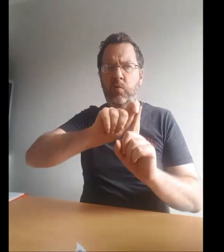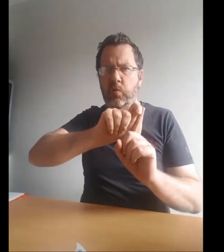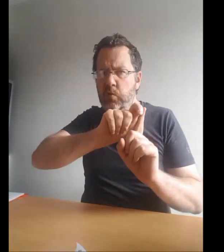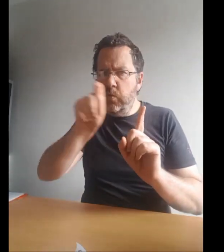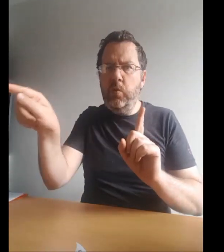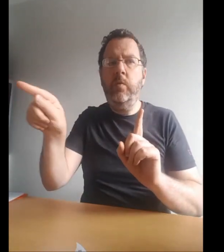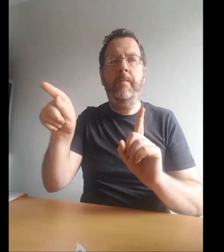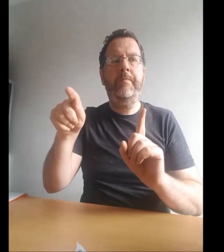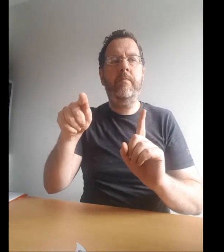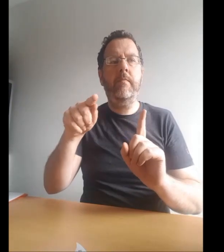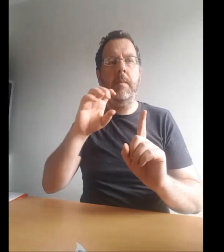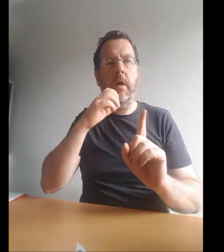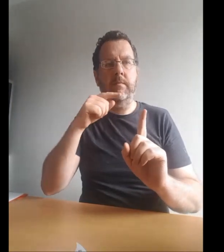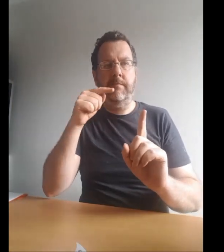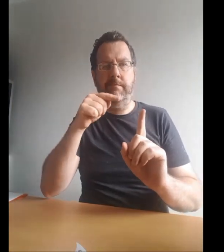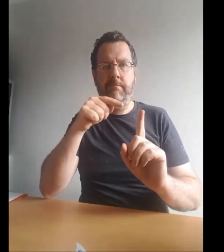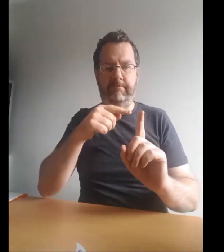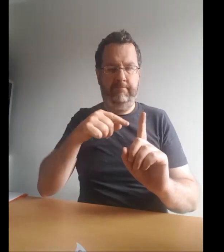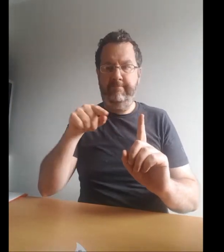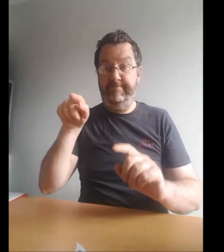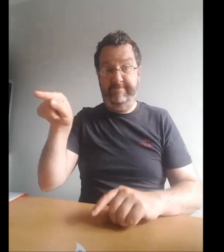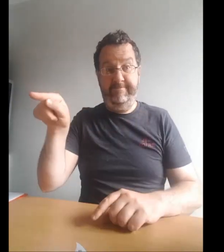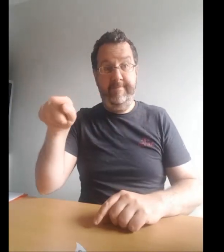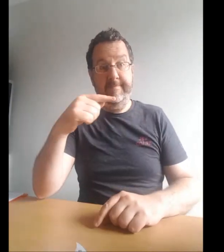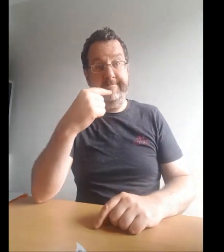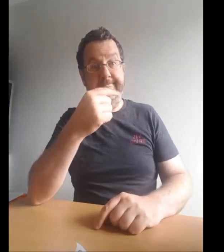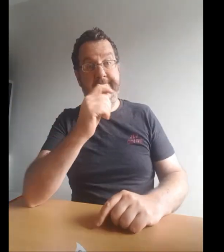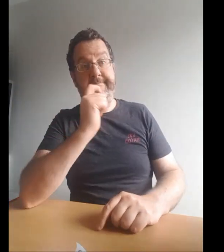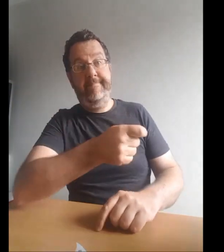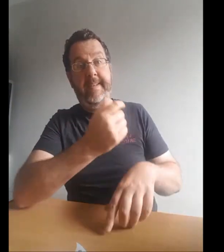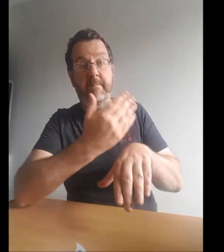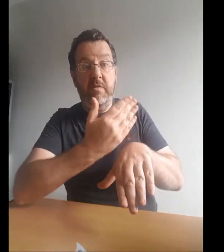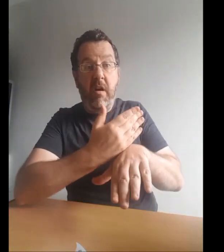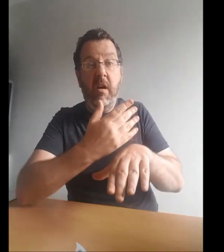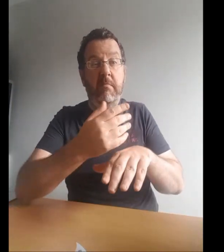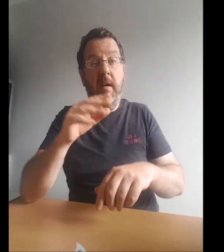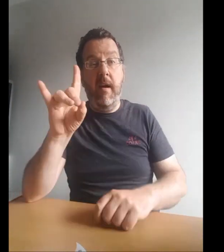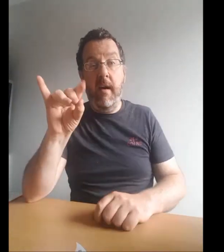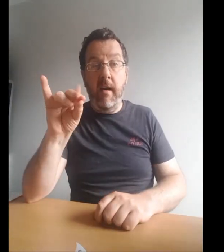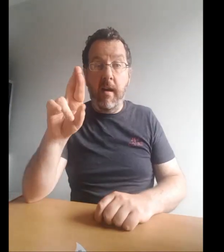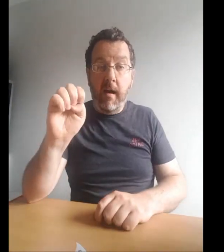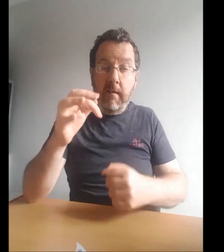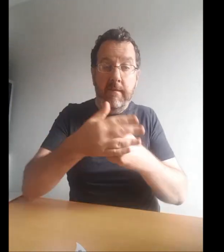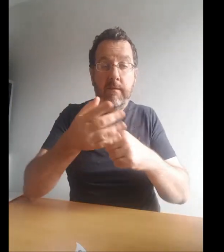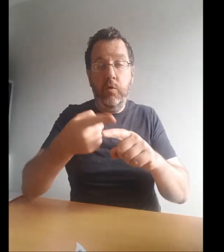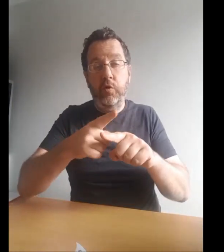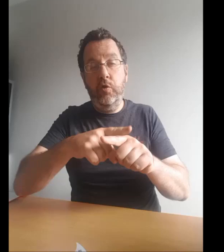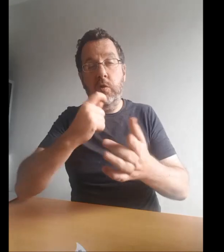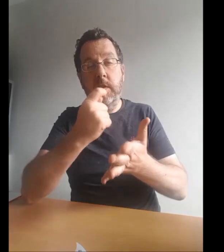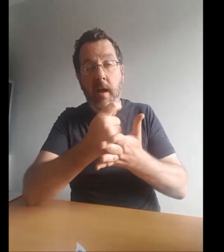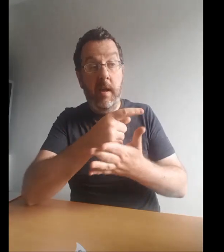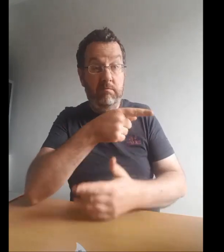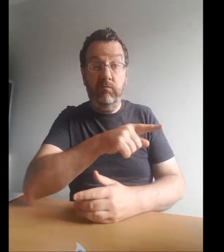Morgan sues Mullins because previously Mullins had hired Morgan for a short time to do some work.